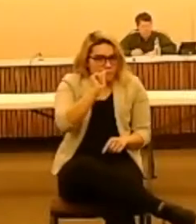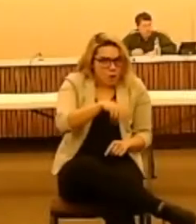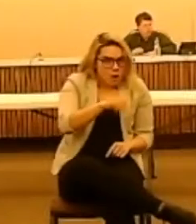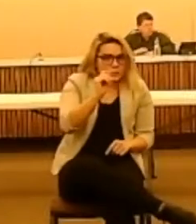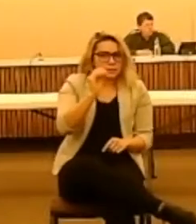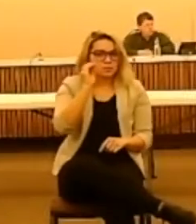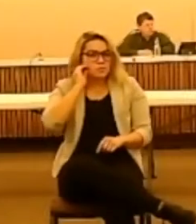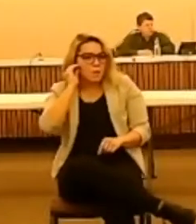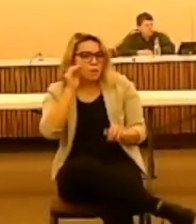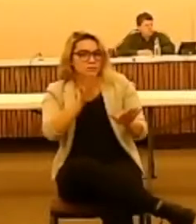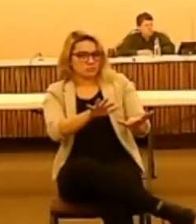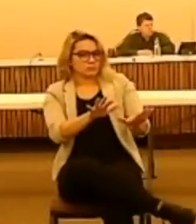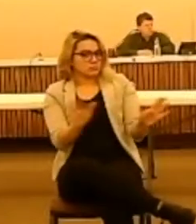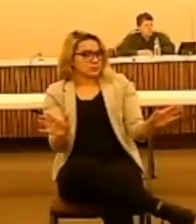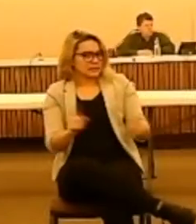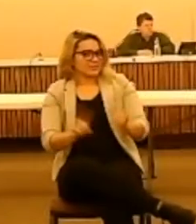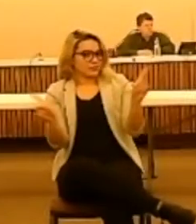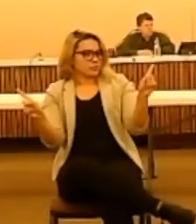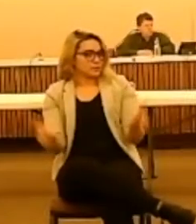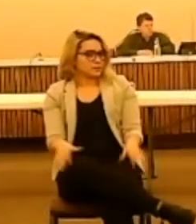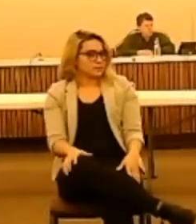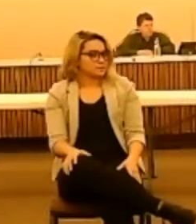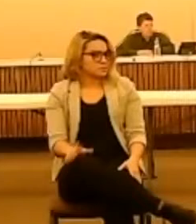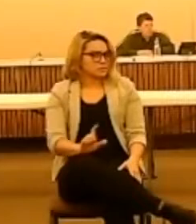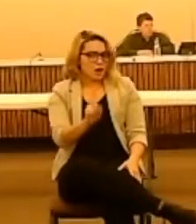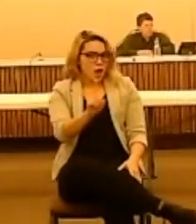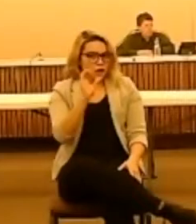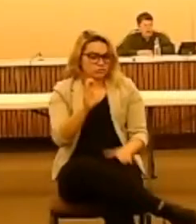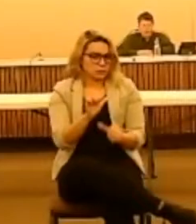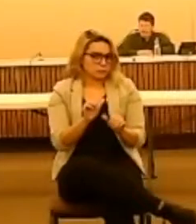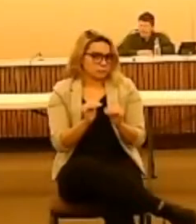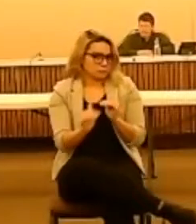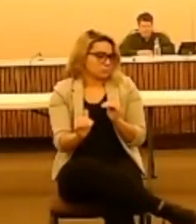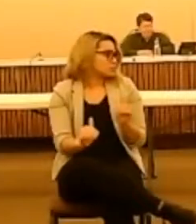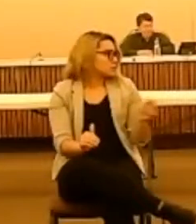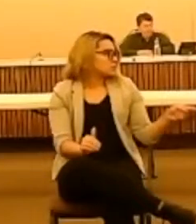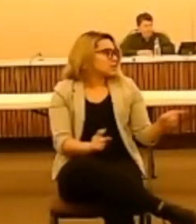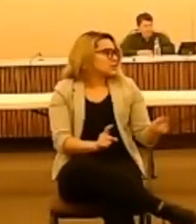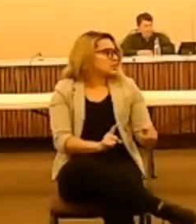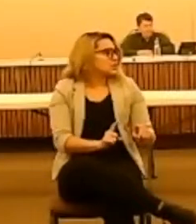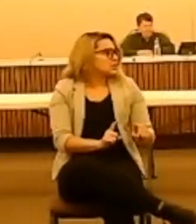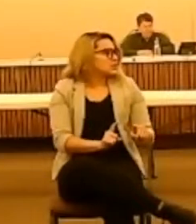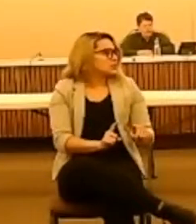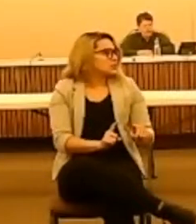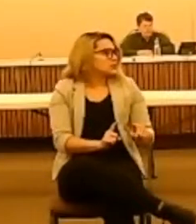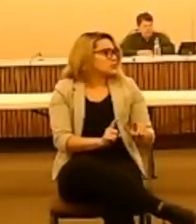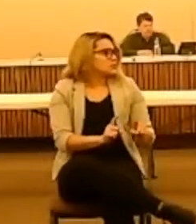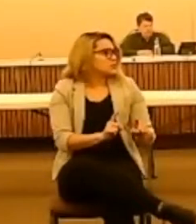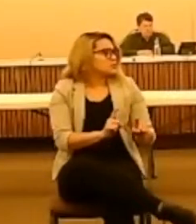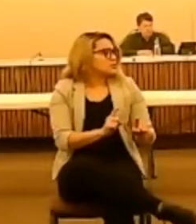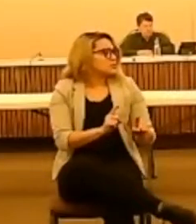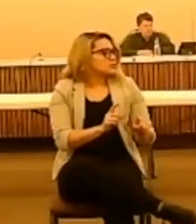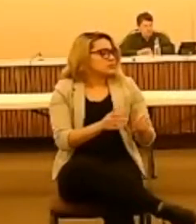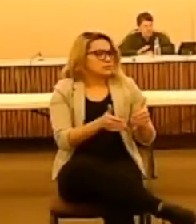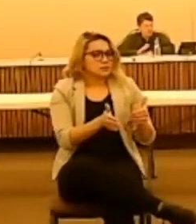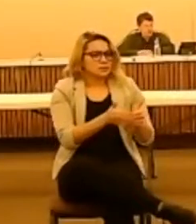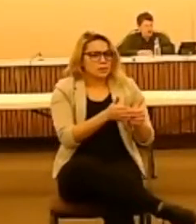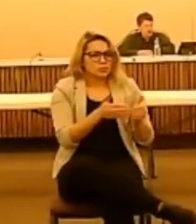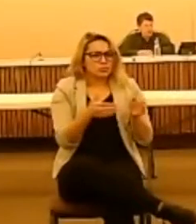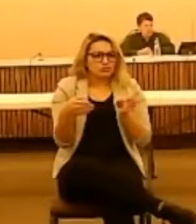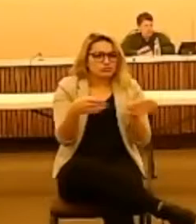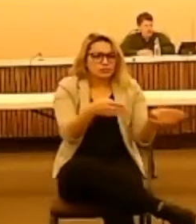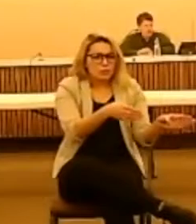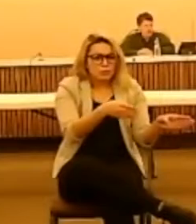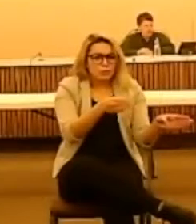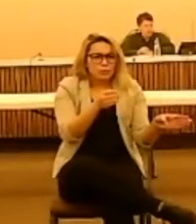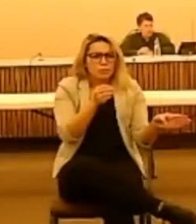And is there a road in between their house and this project? No. Okay, it is adjacent. It is adjacent. Gotcha. They share a